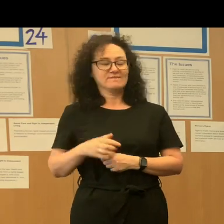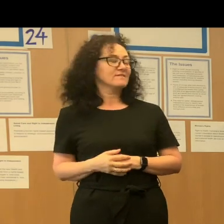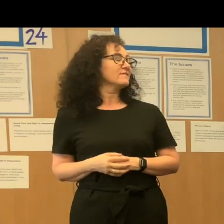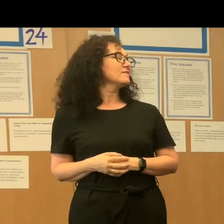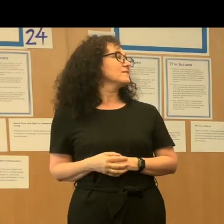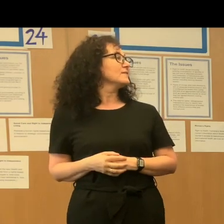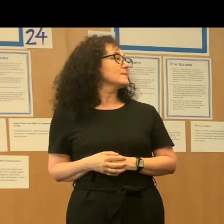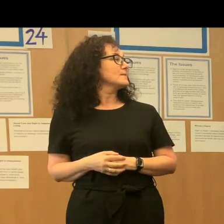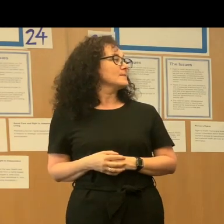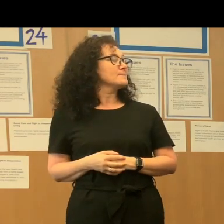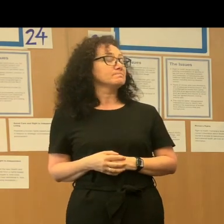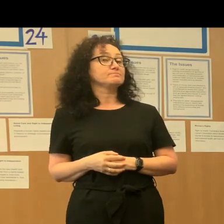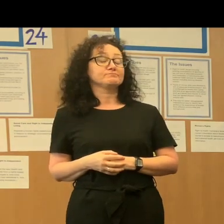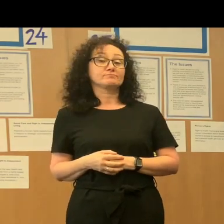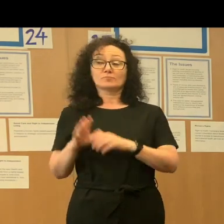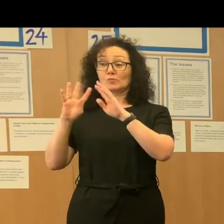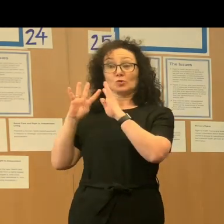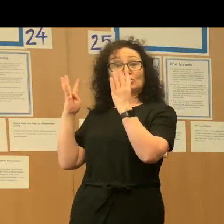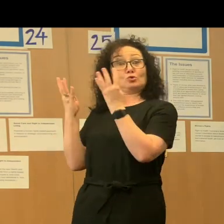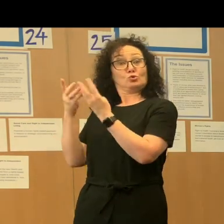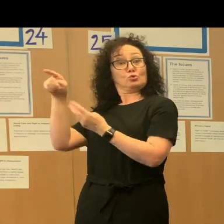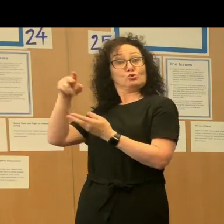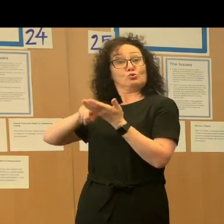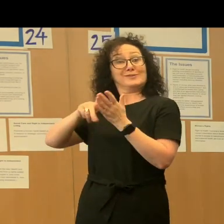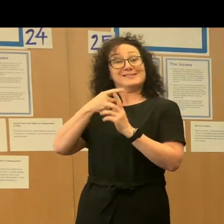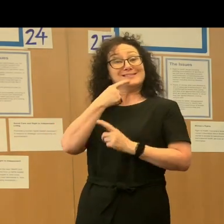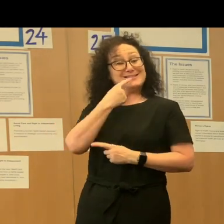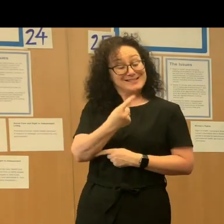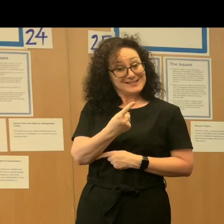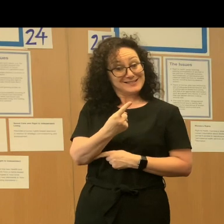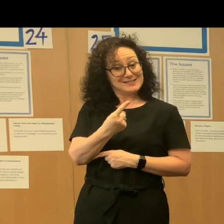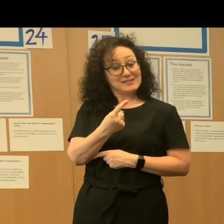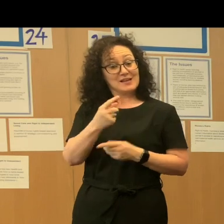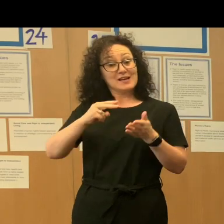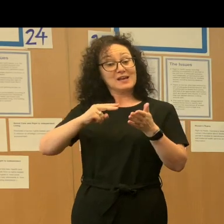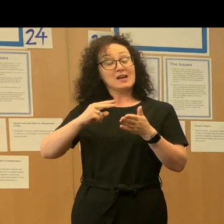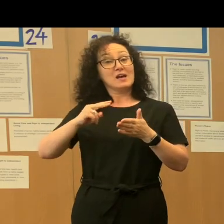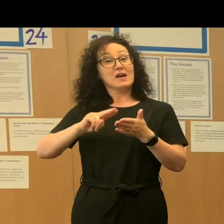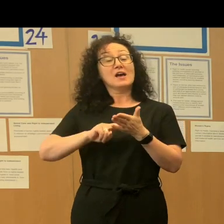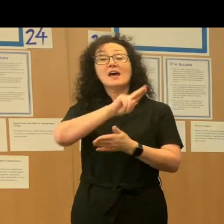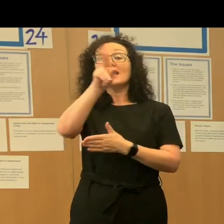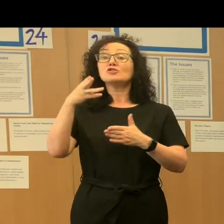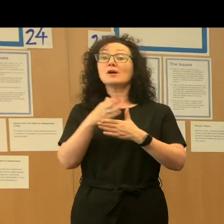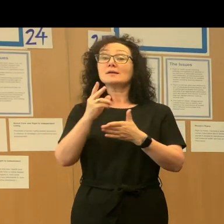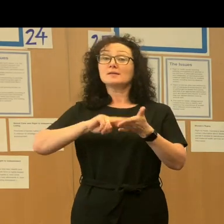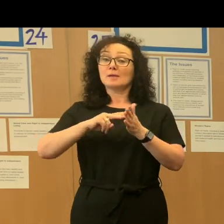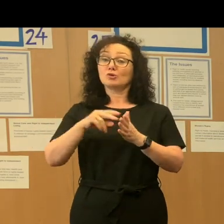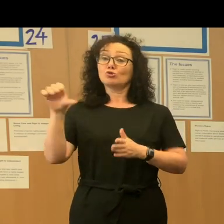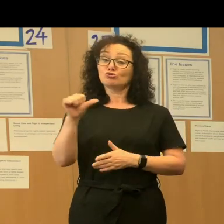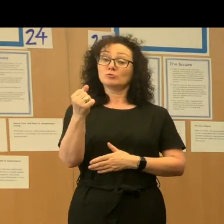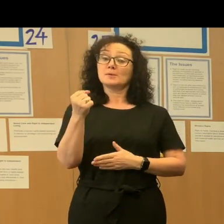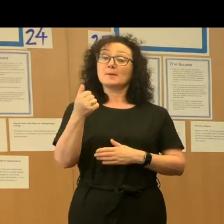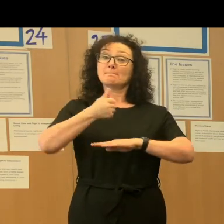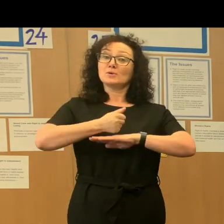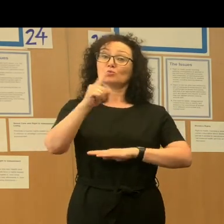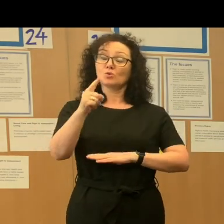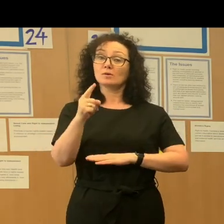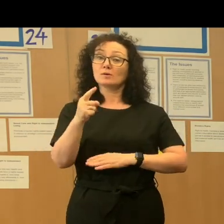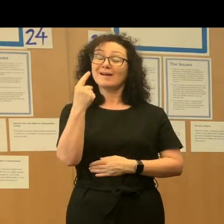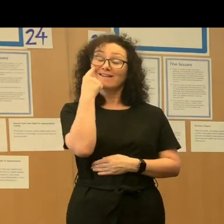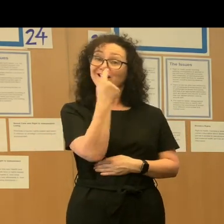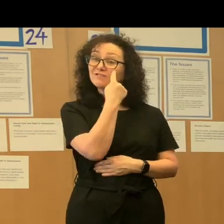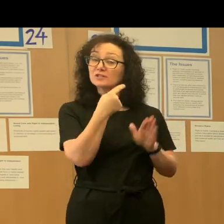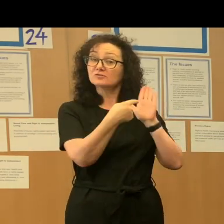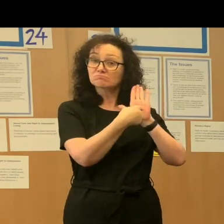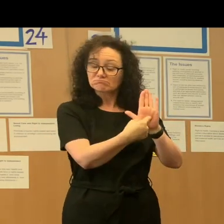And what the United Nations says is that a National Action Plan for Human Rights should be based on evidence, that it should be participatory, it should